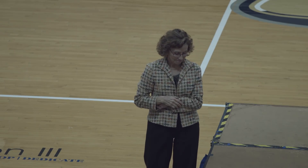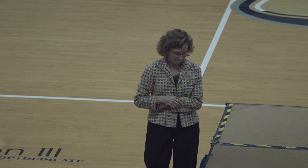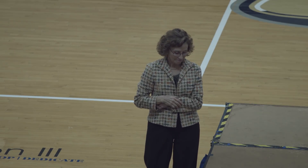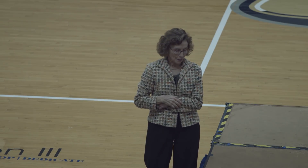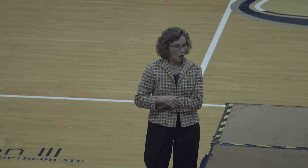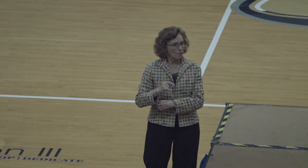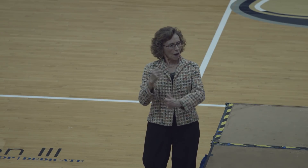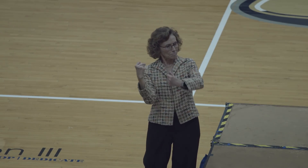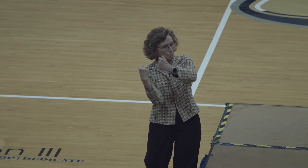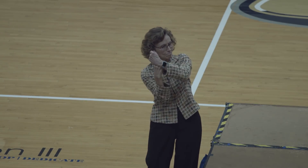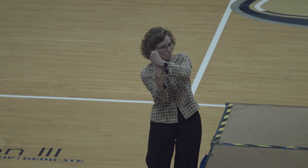President Now movement,